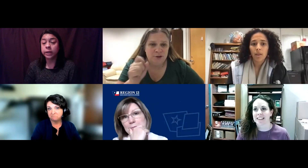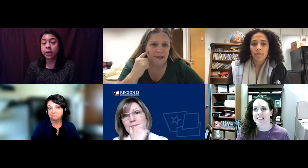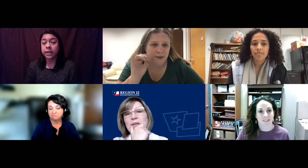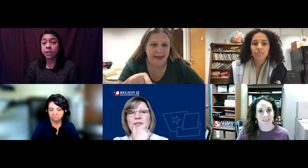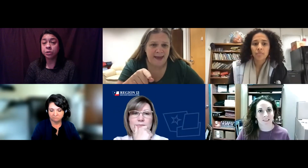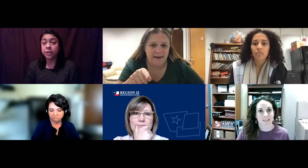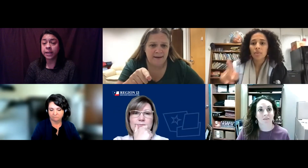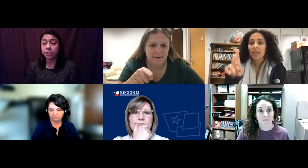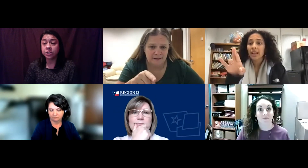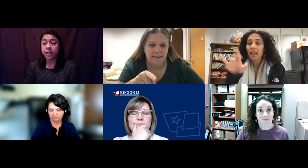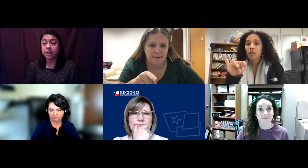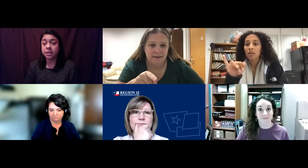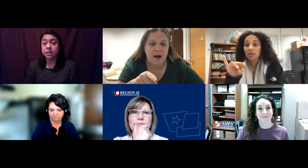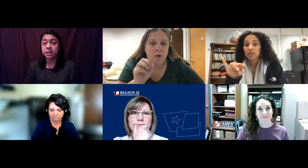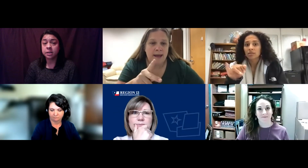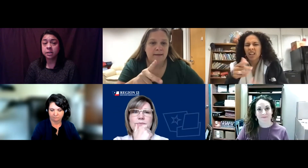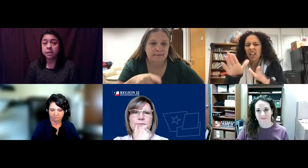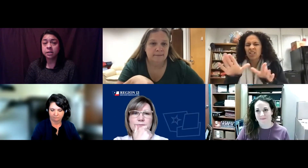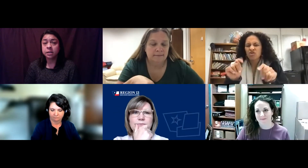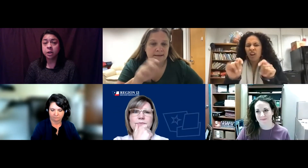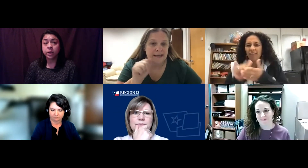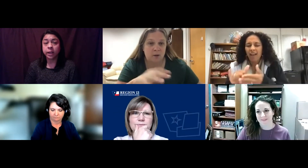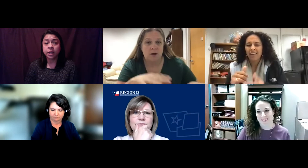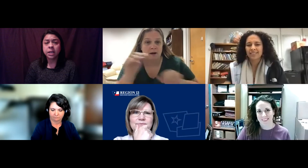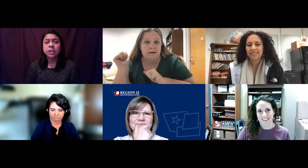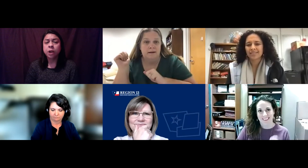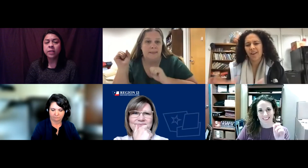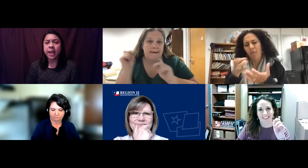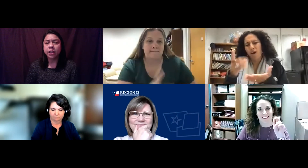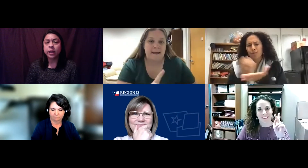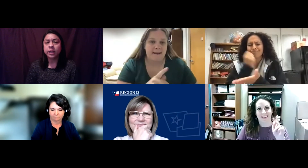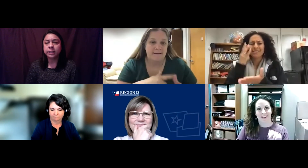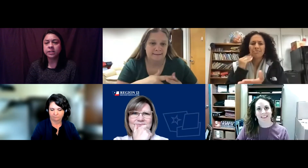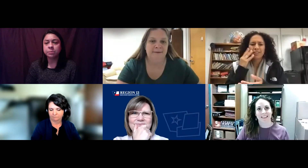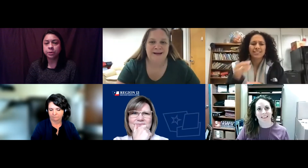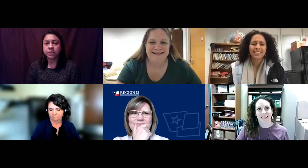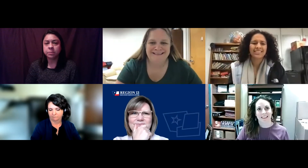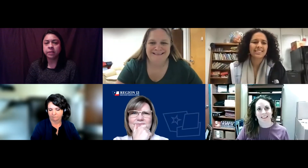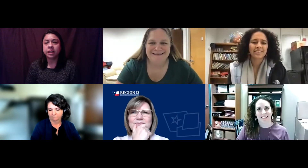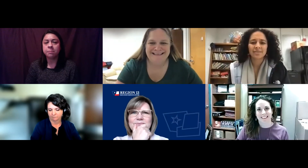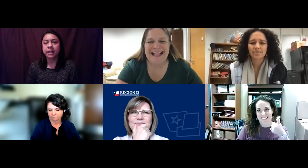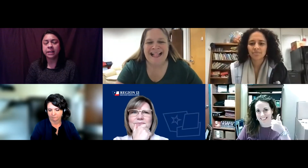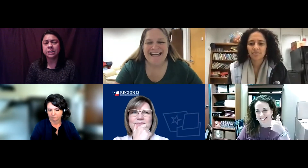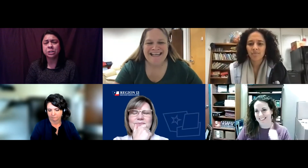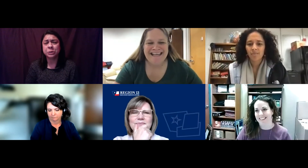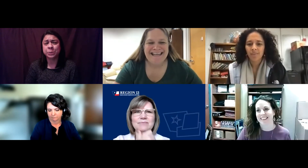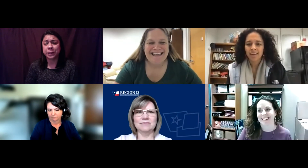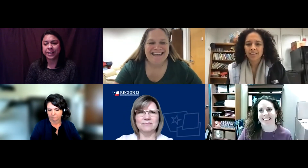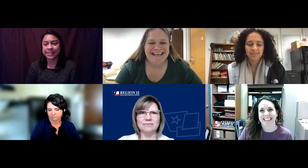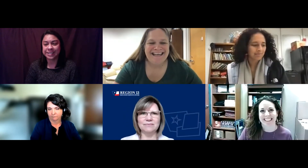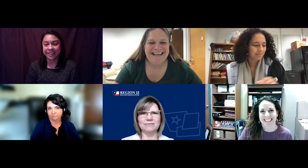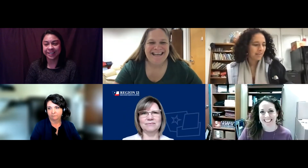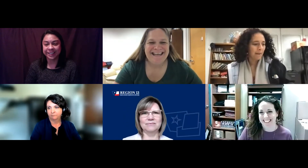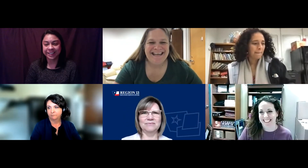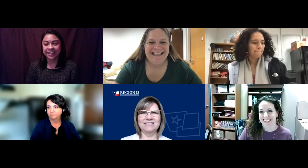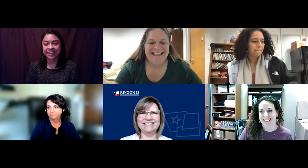Oh, Carrie, can you do that? Did you hear that? Okay, try that. Go ahead and leave the Symposium and then come back in. This is a new